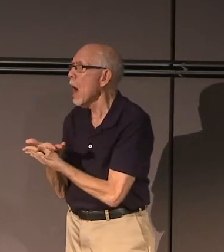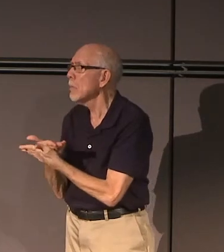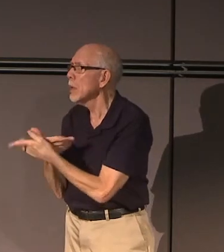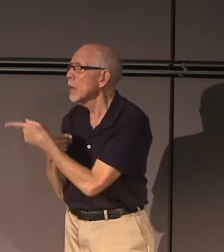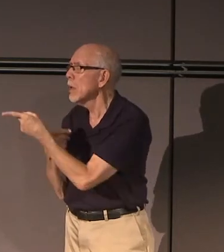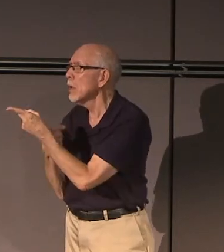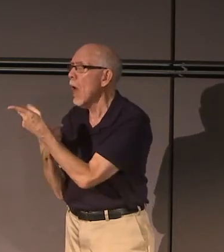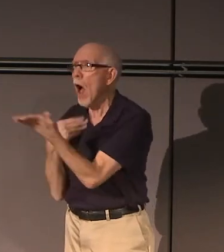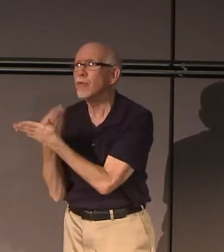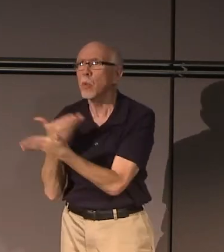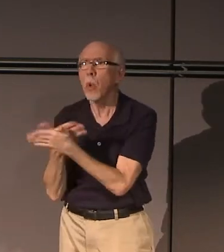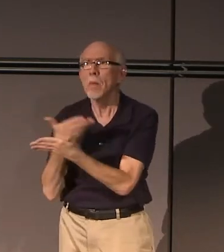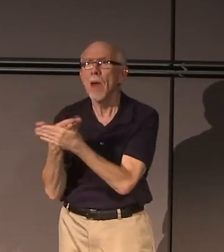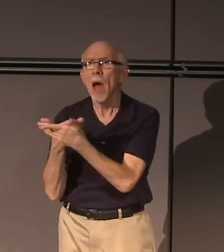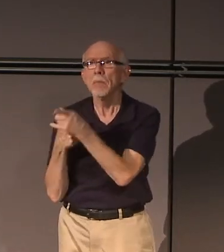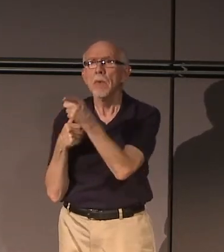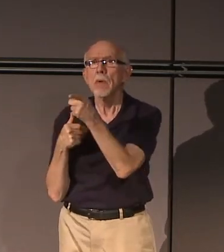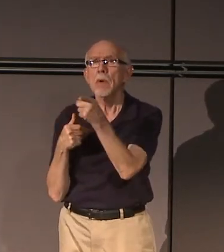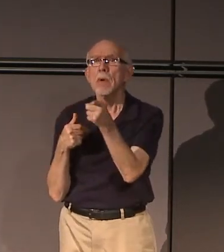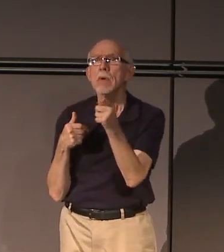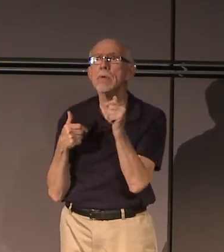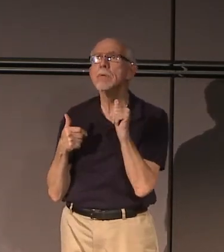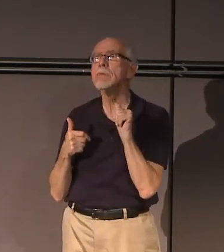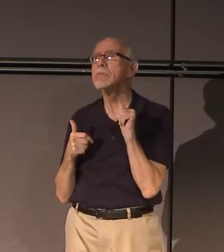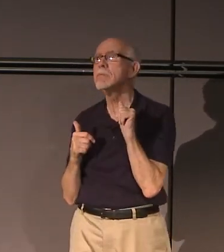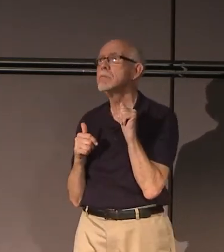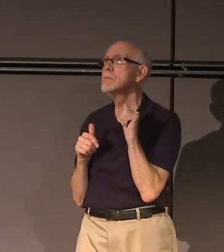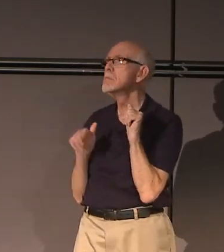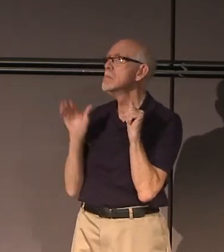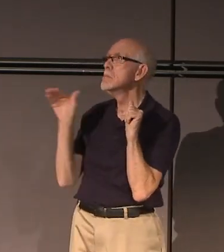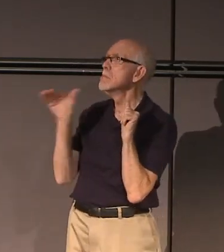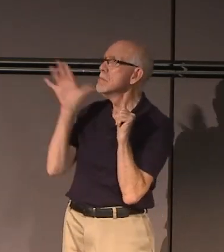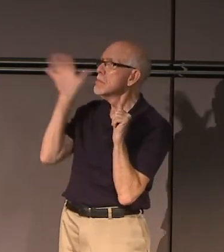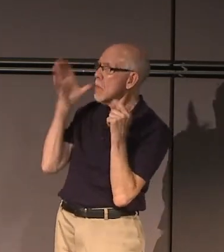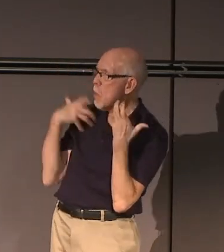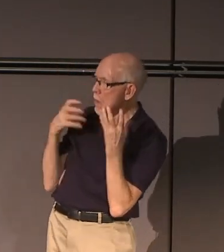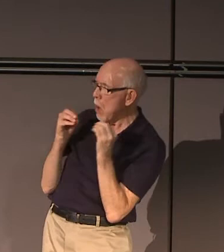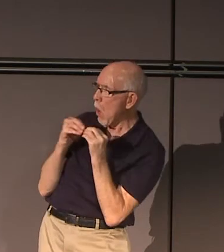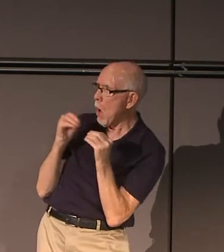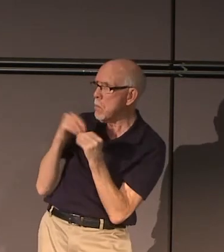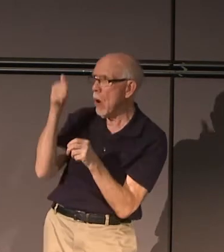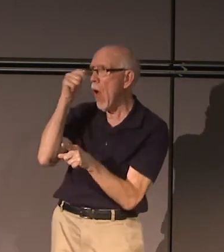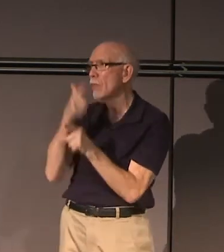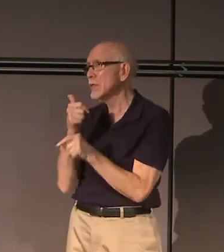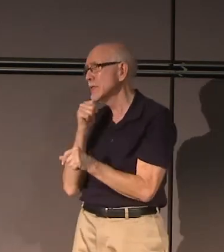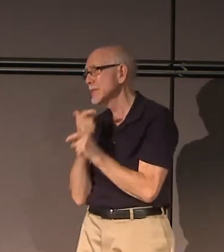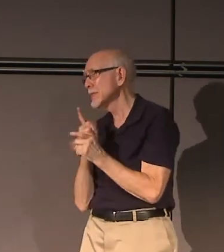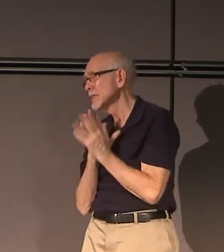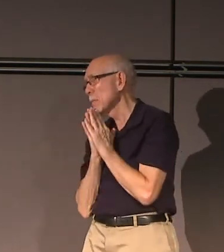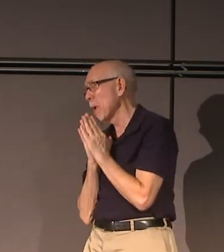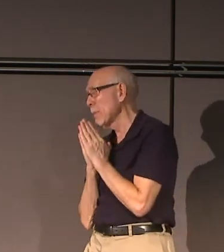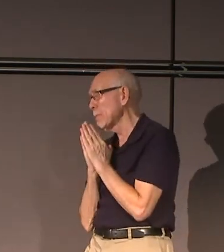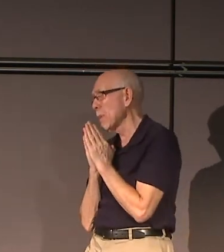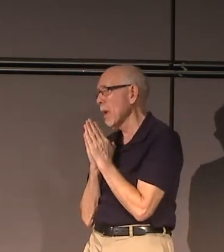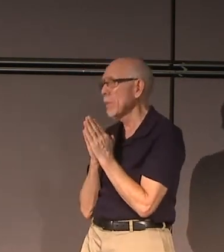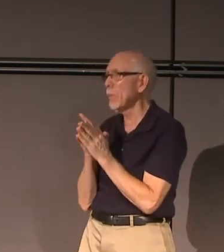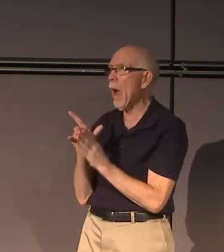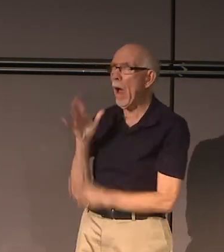my sisters noticed that there are all these new babies in the neighborhood. And they said to Mom and Dad, you know, we want some brothers